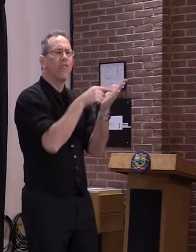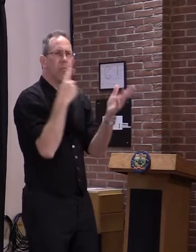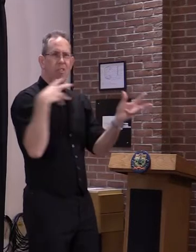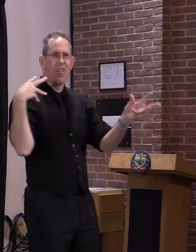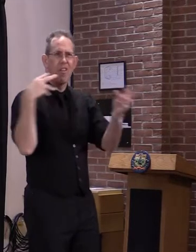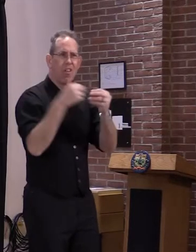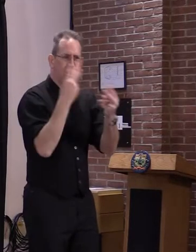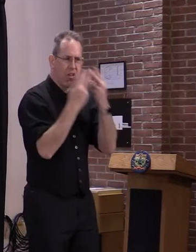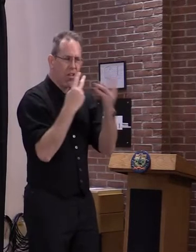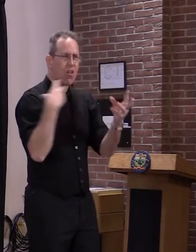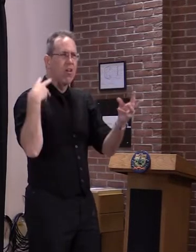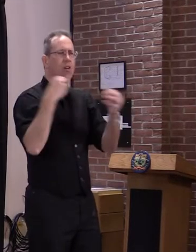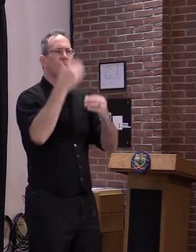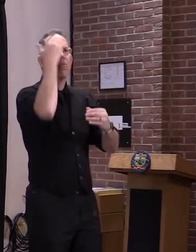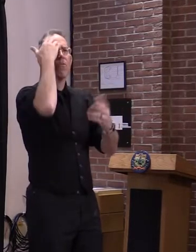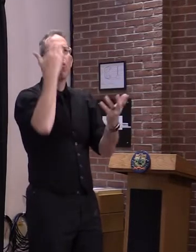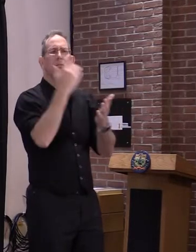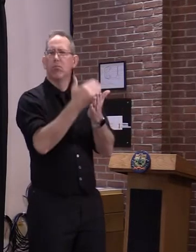Well,